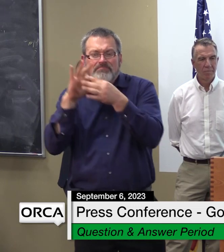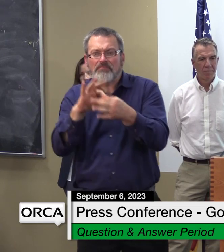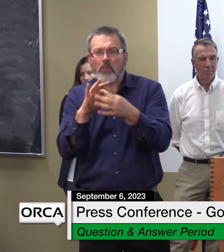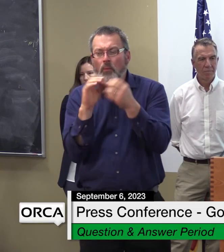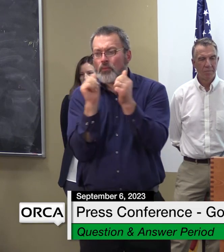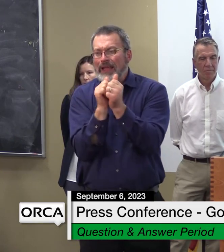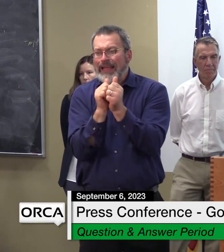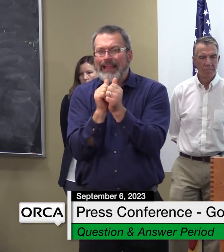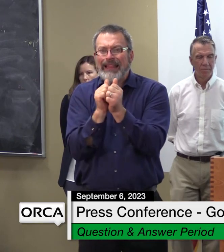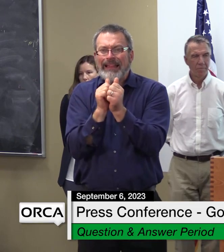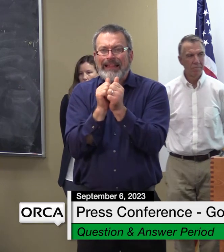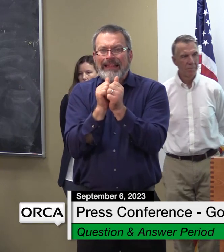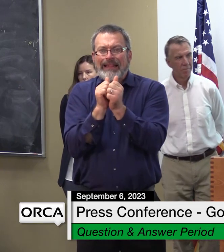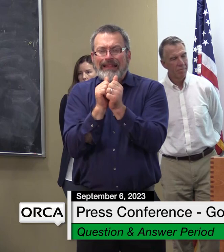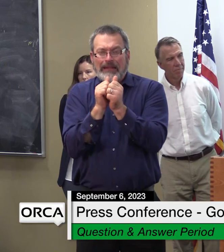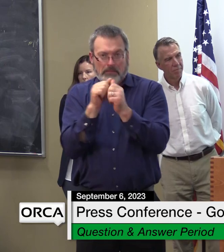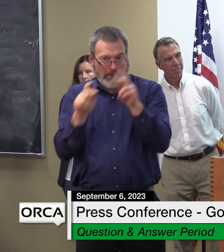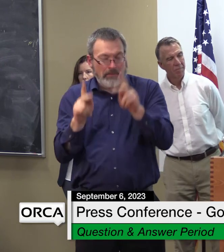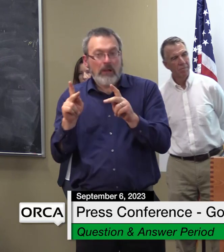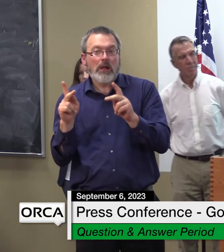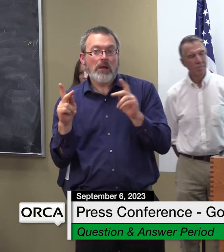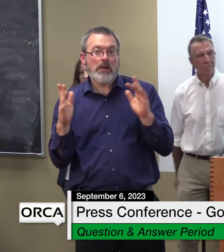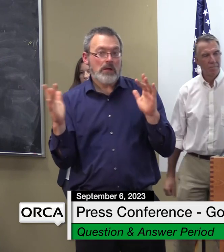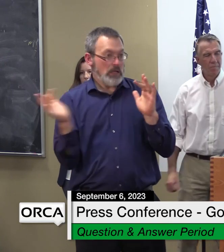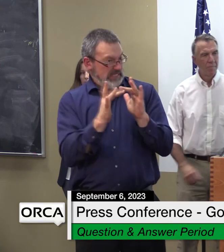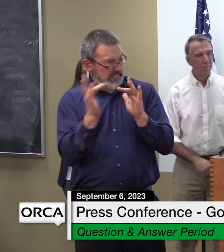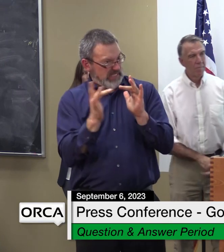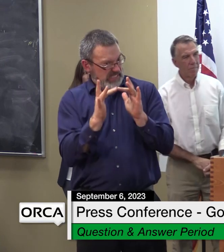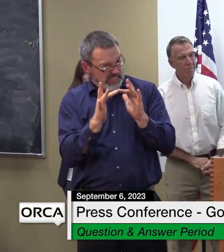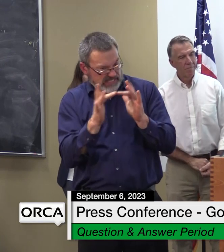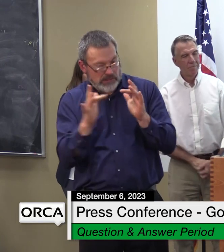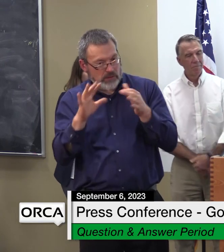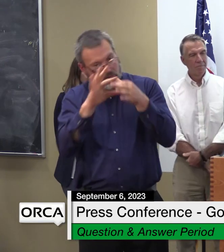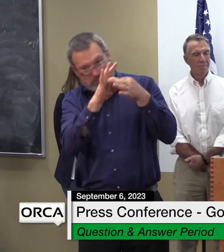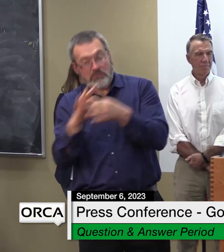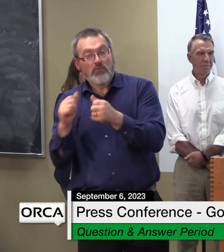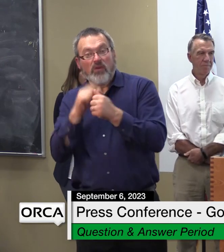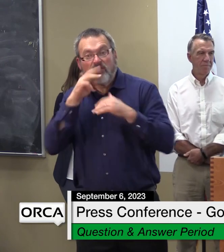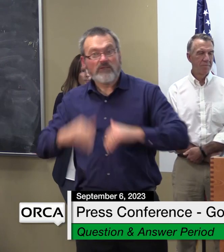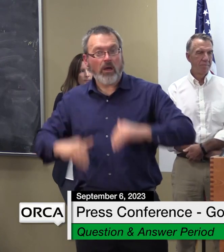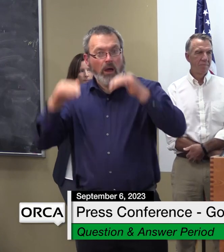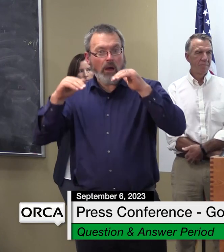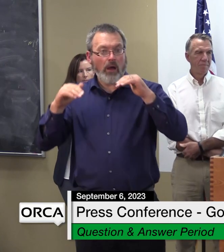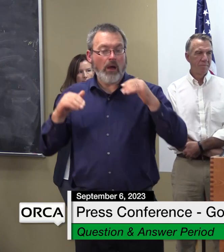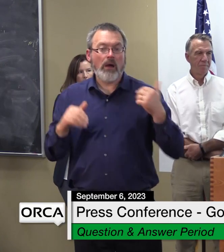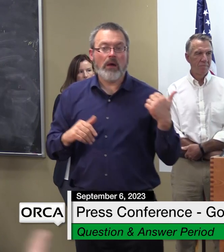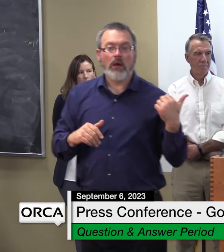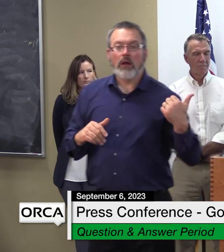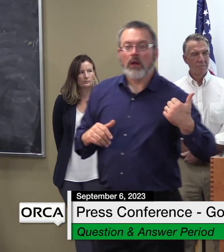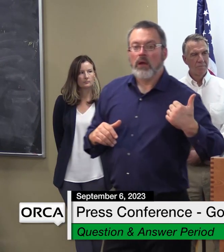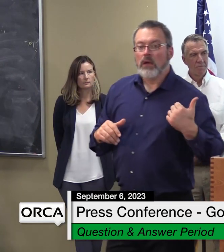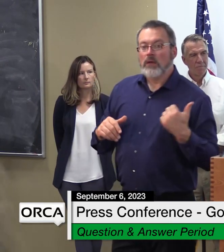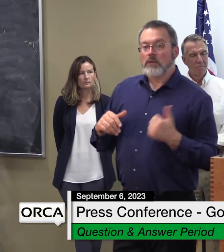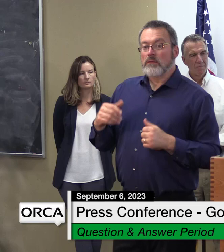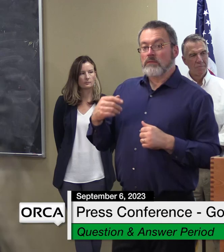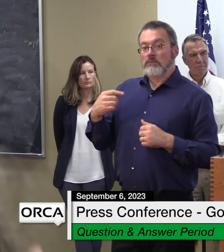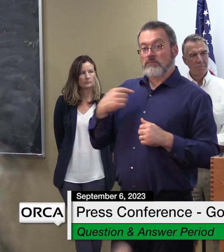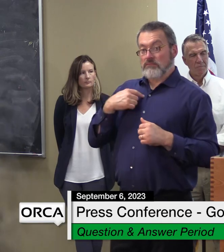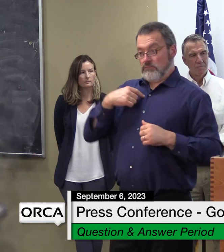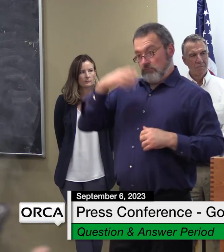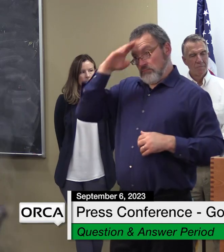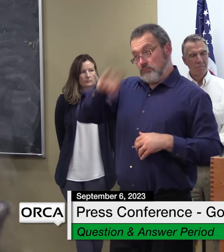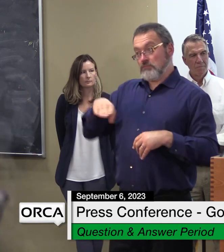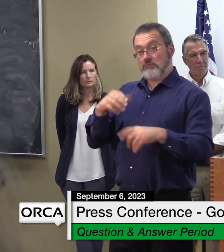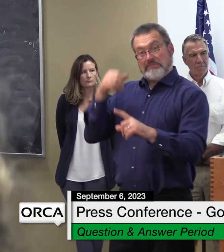increase in folks reaching out due to experiences that they had as a result of the flood? I think that's something we were definitely prepared for. Once the floods happened,